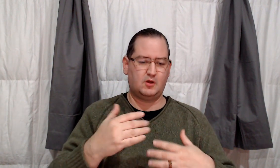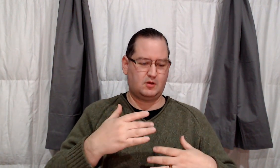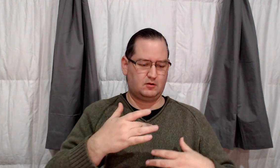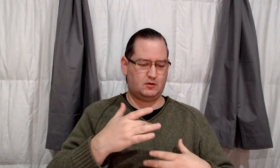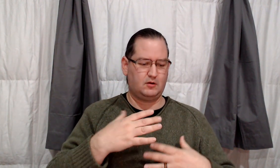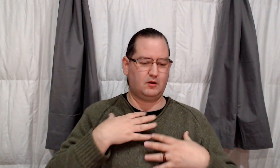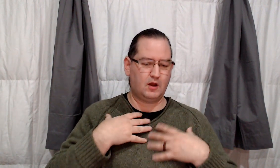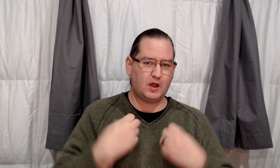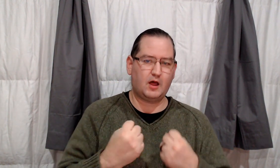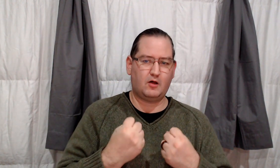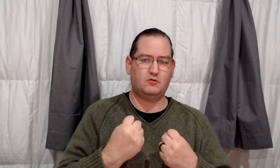your finances,